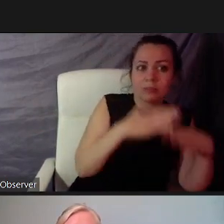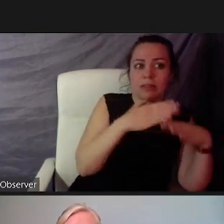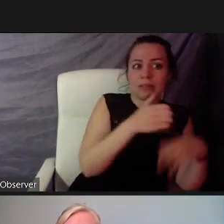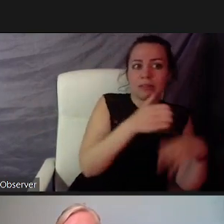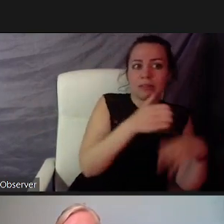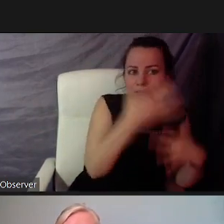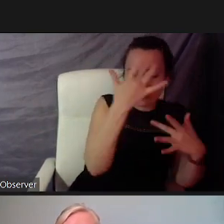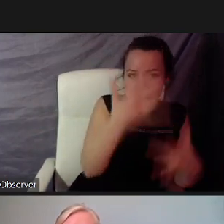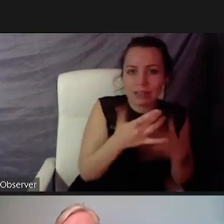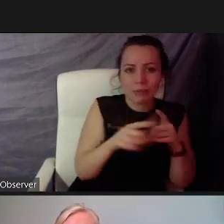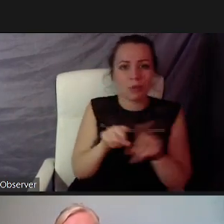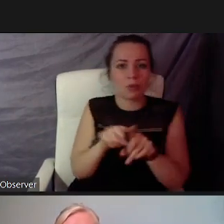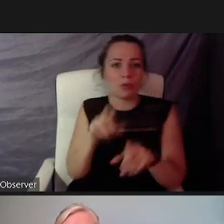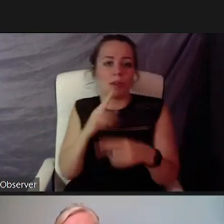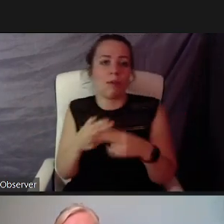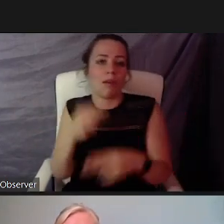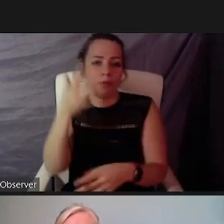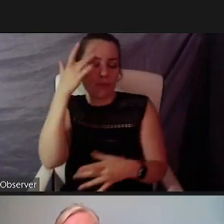well.